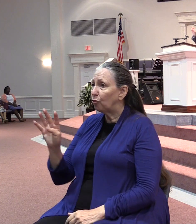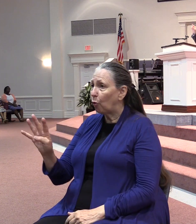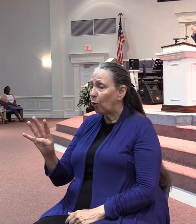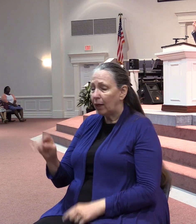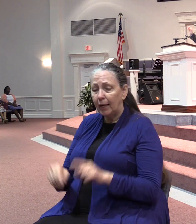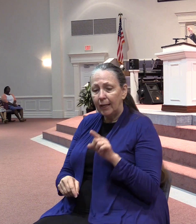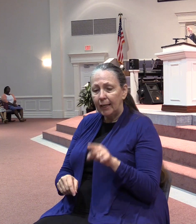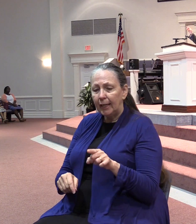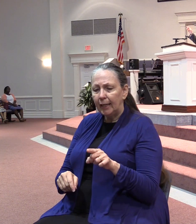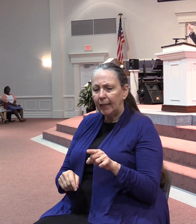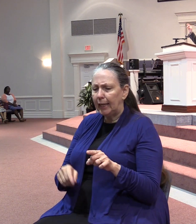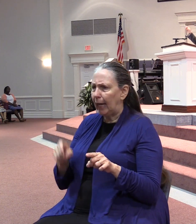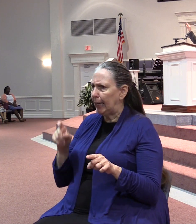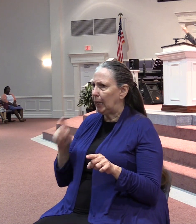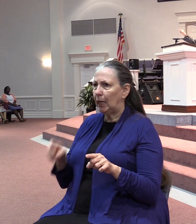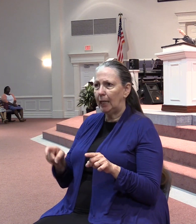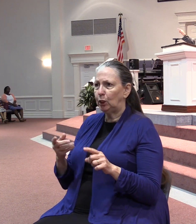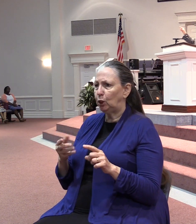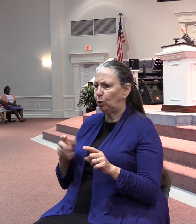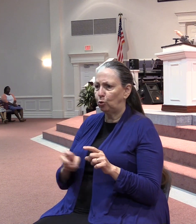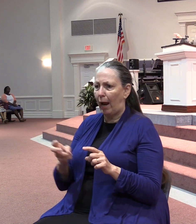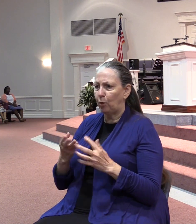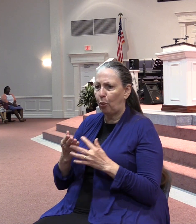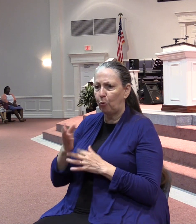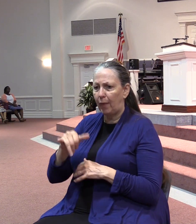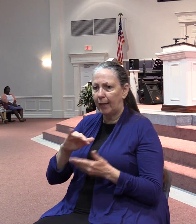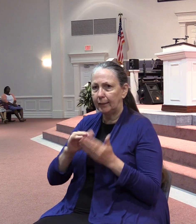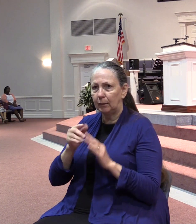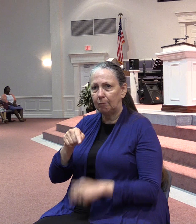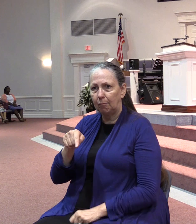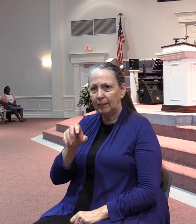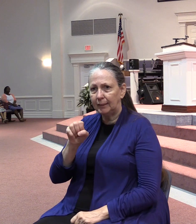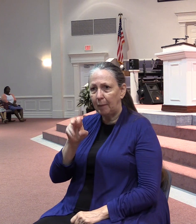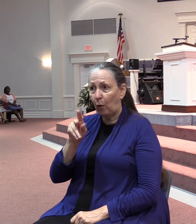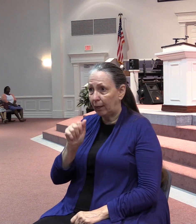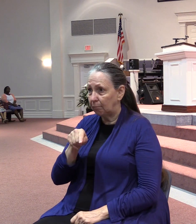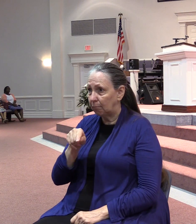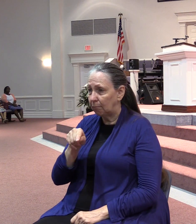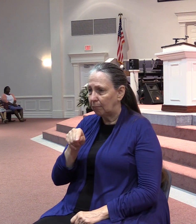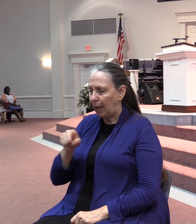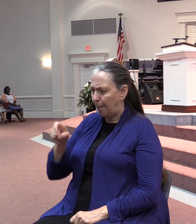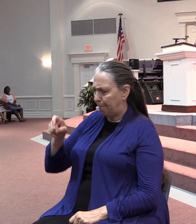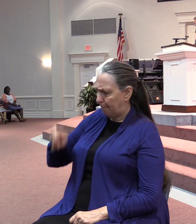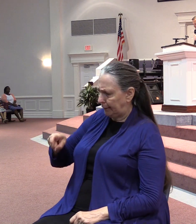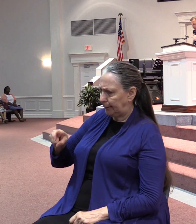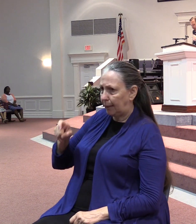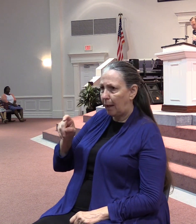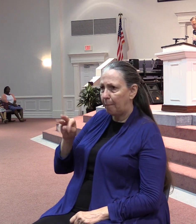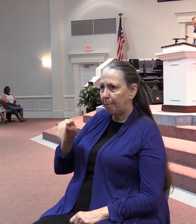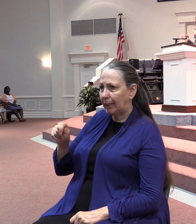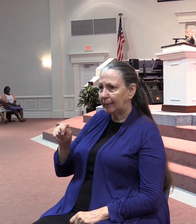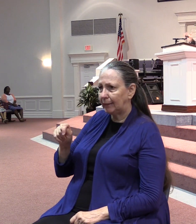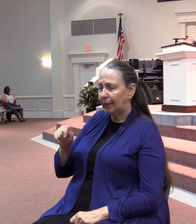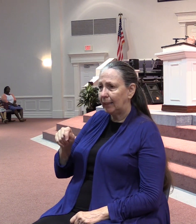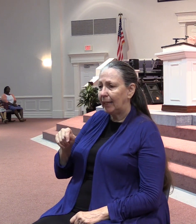that he must needs go through Samaria. The words must needs in the Greek means